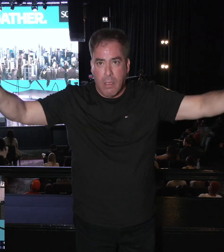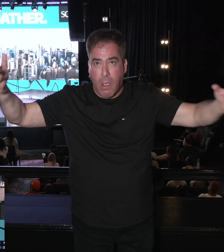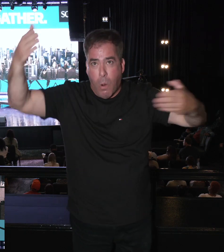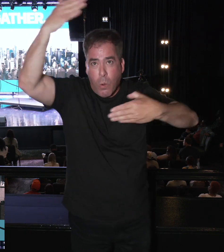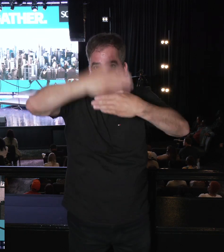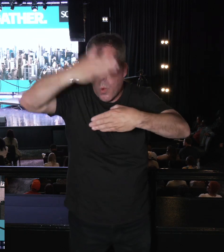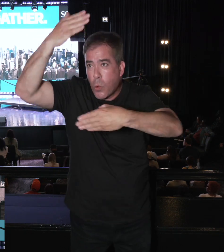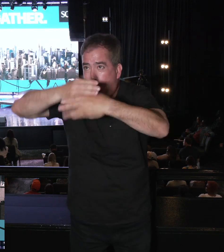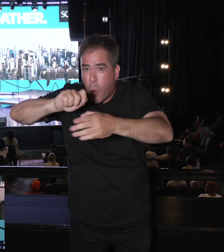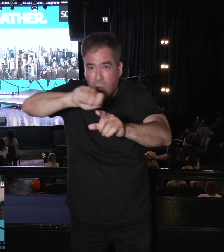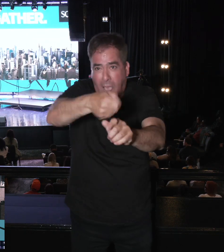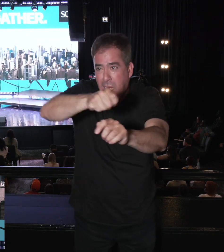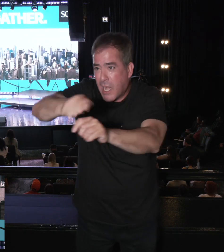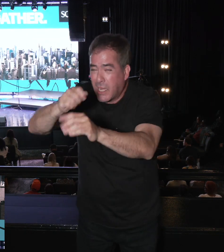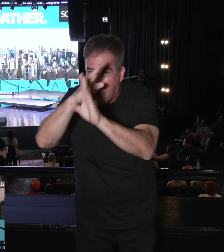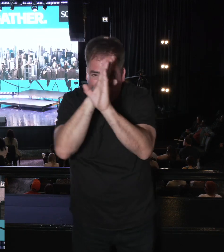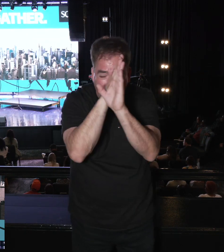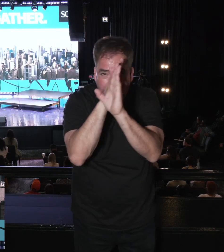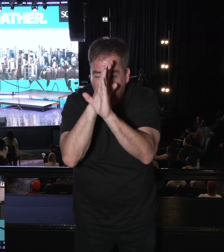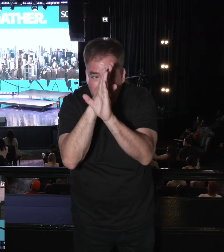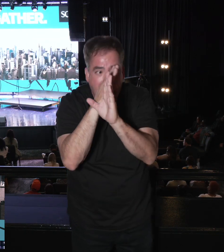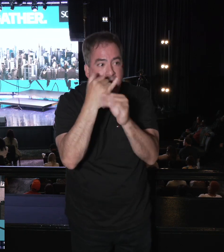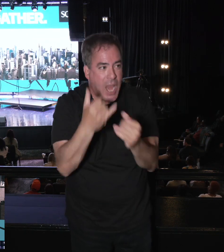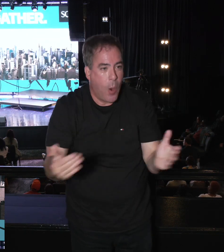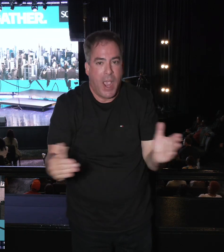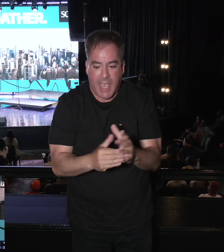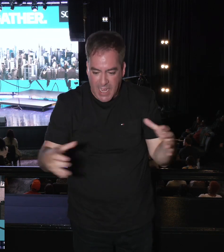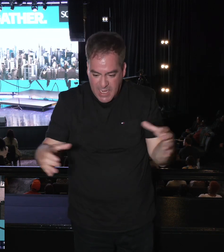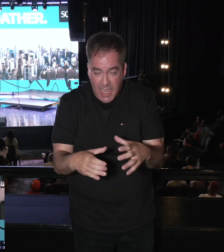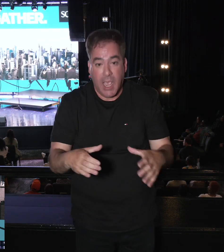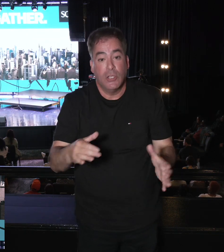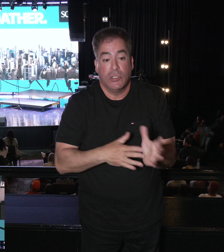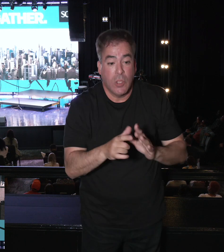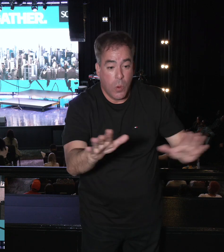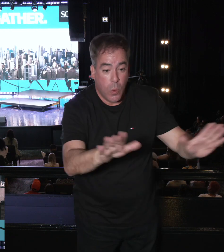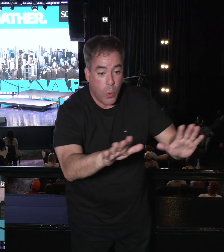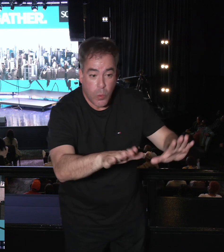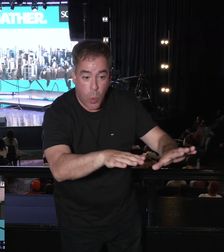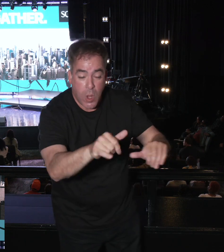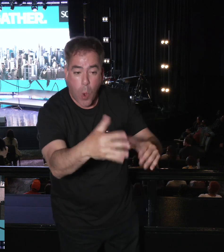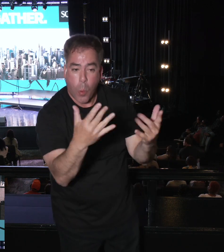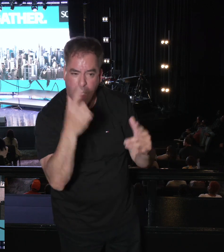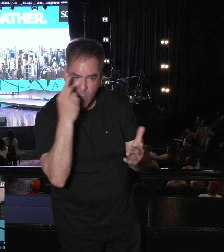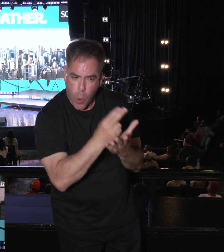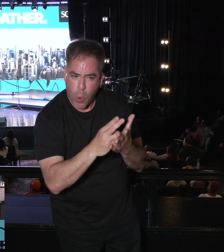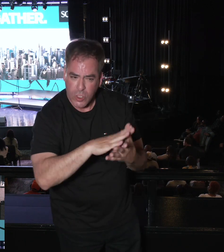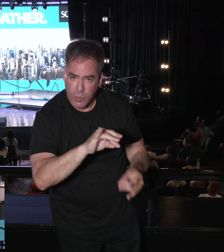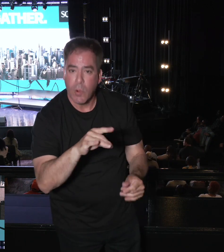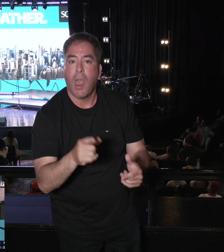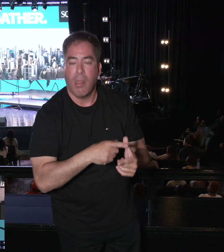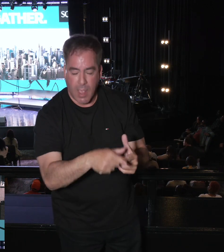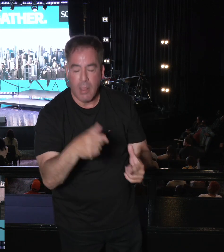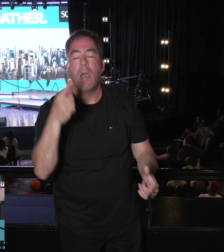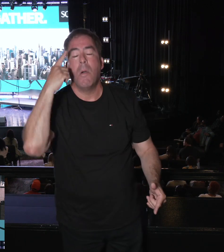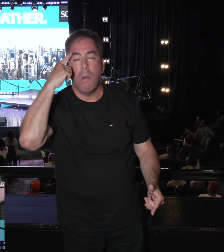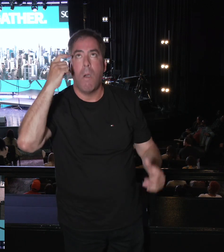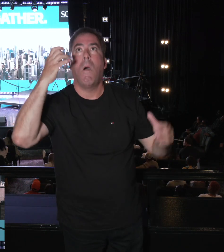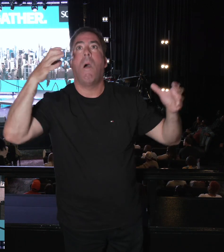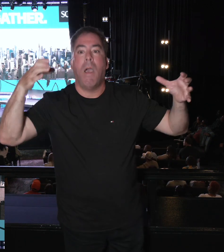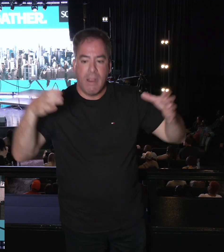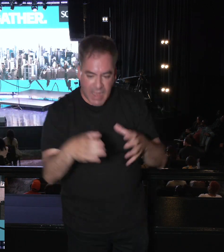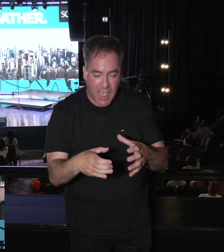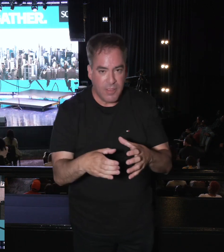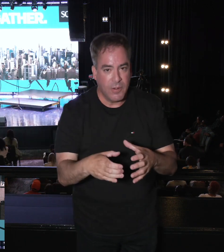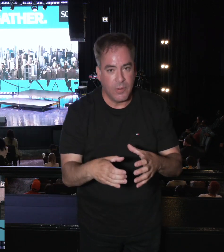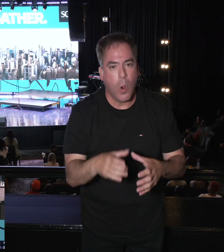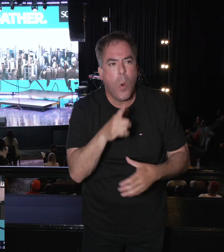windows locked, hiding. And now they regroup, and Jesus says, don't go anywhere, wait for the Holy Spirit. Then they gathered. Who gathered?